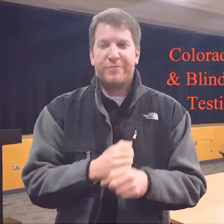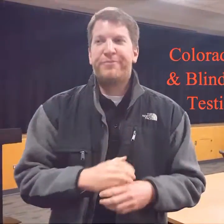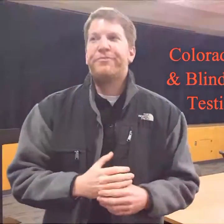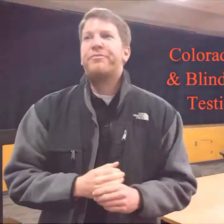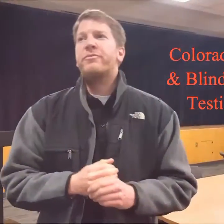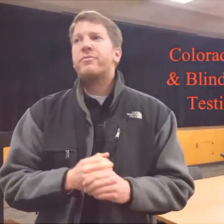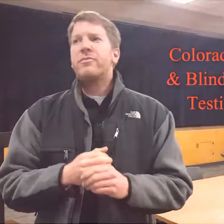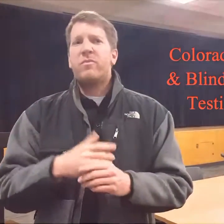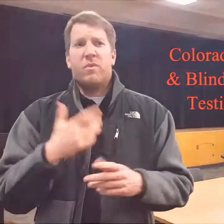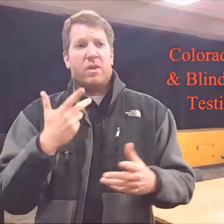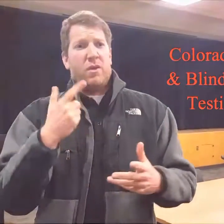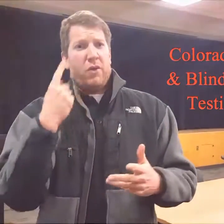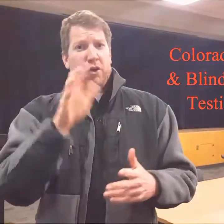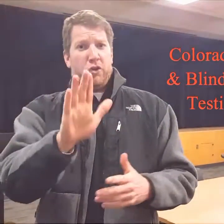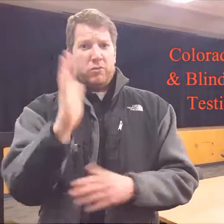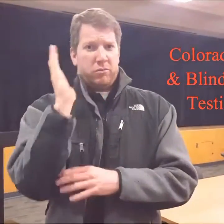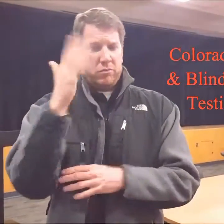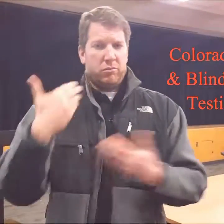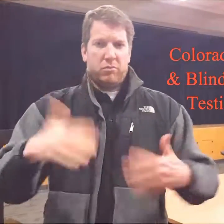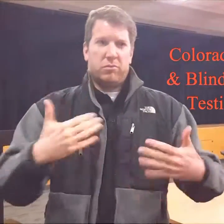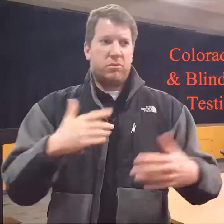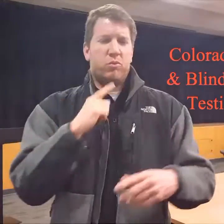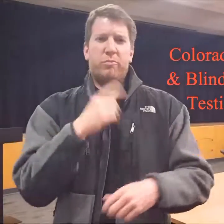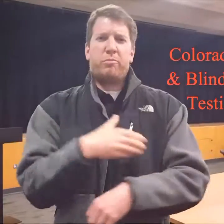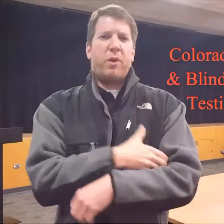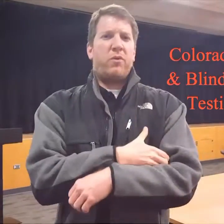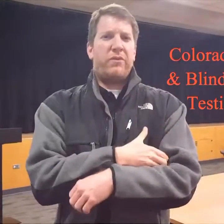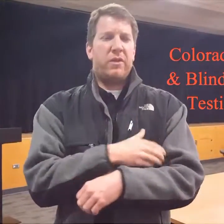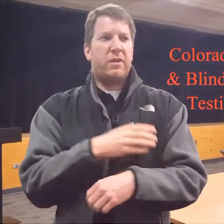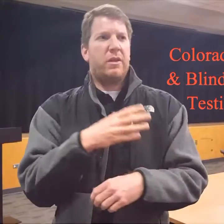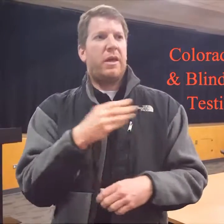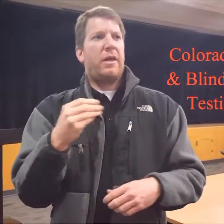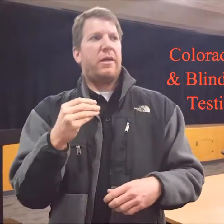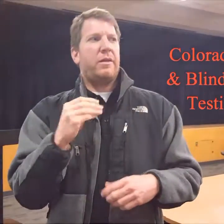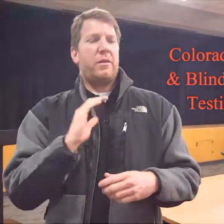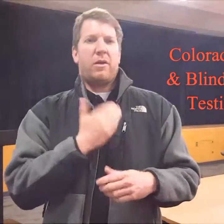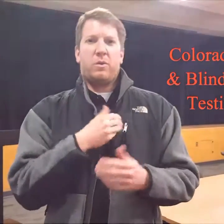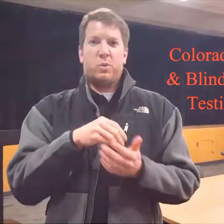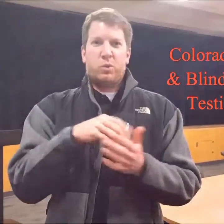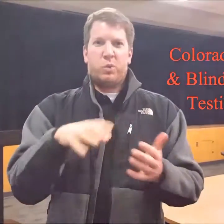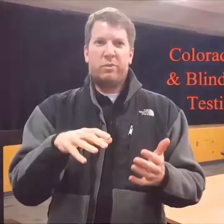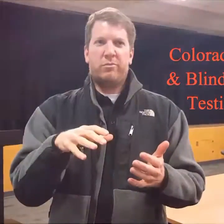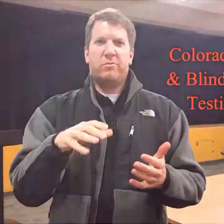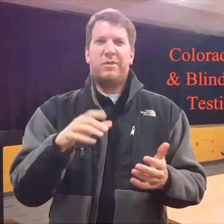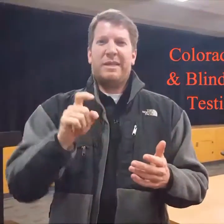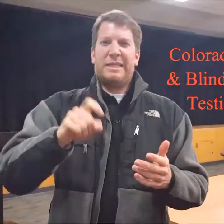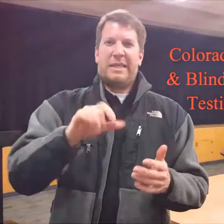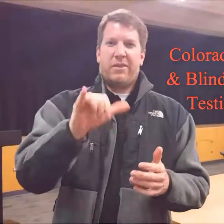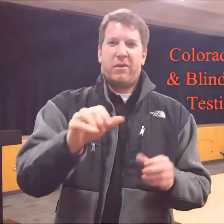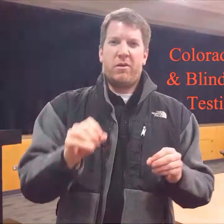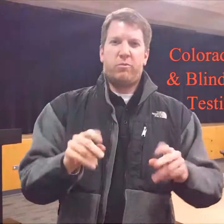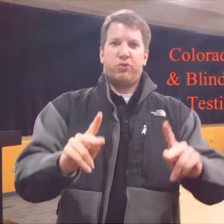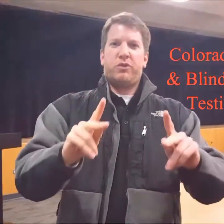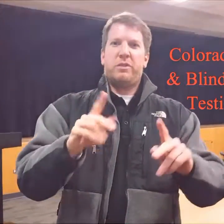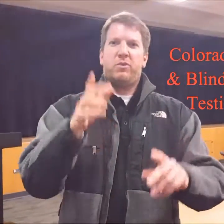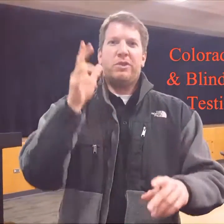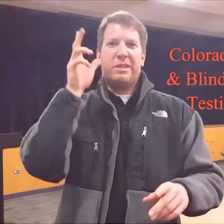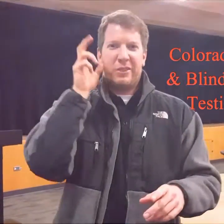second year in a row. Her presentation is so powerful, and our students really needed that